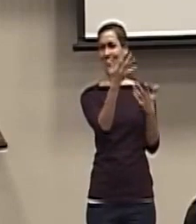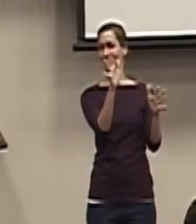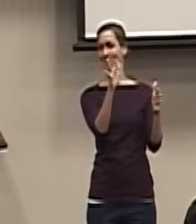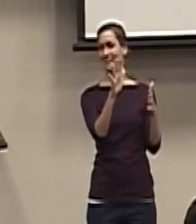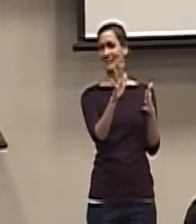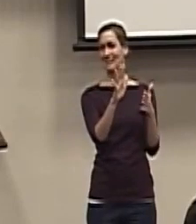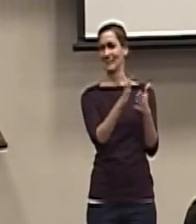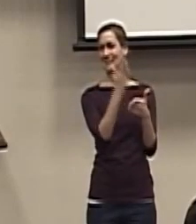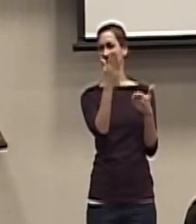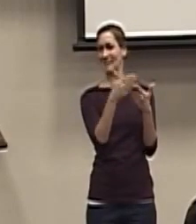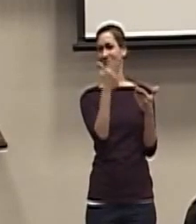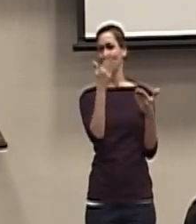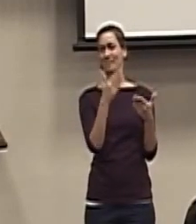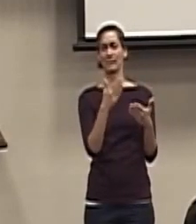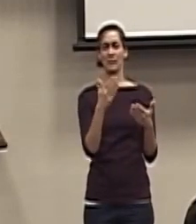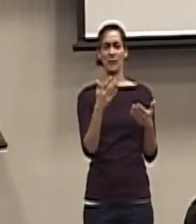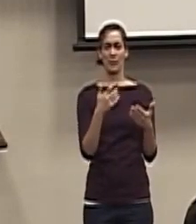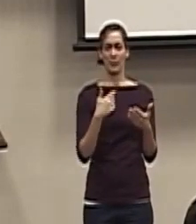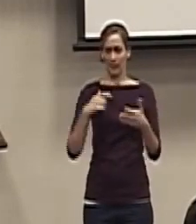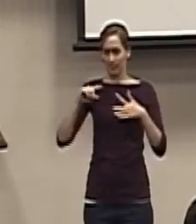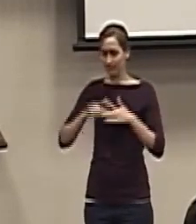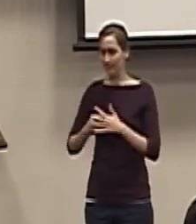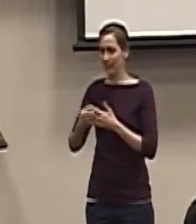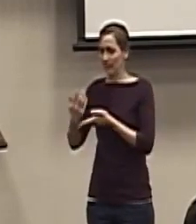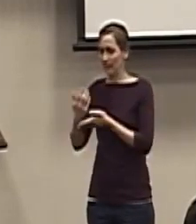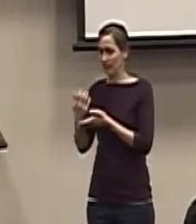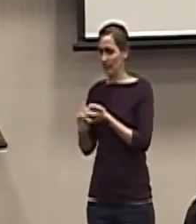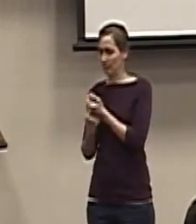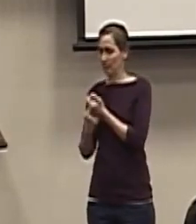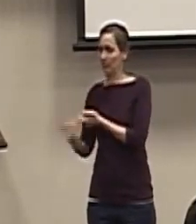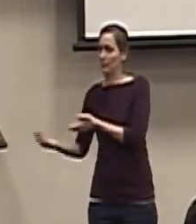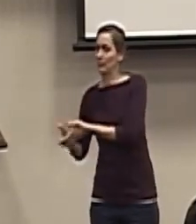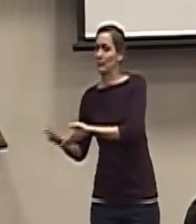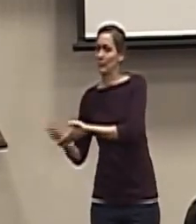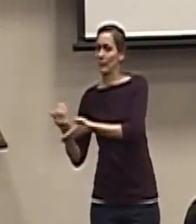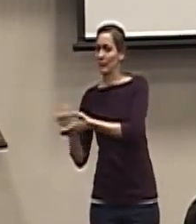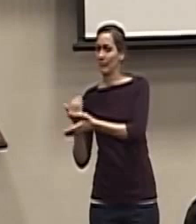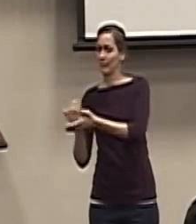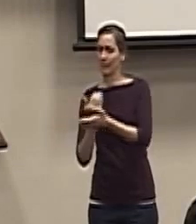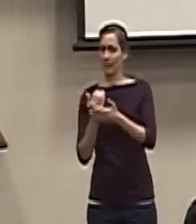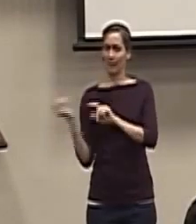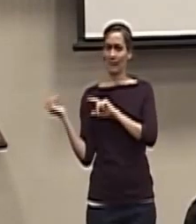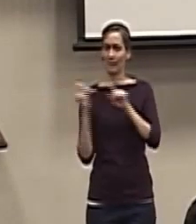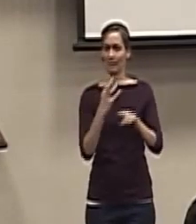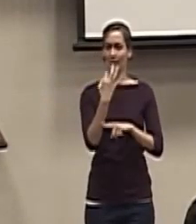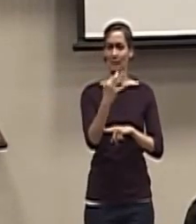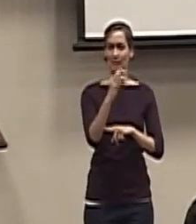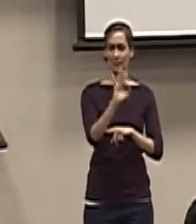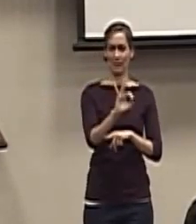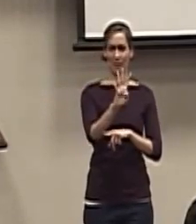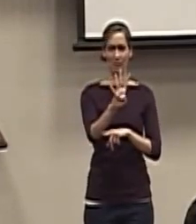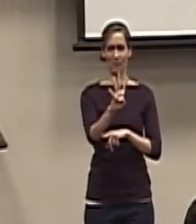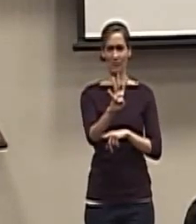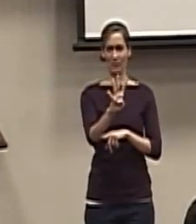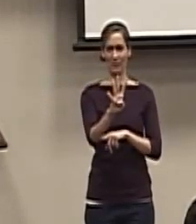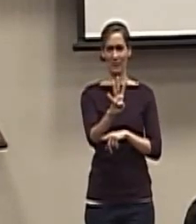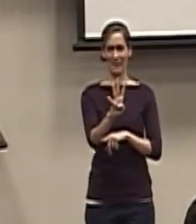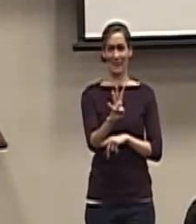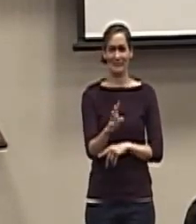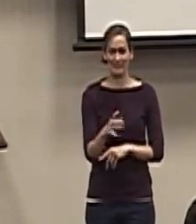set about raising support and came to the AIM program in 1994. Had no business being